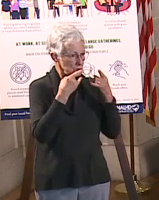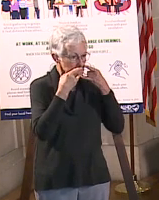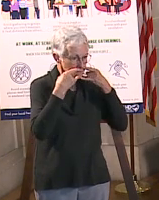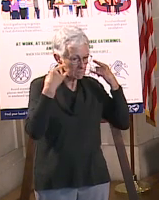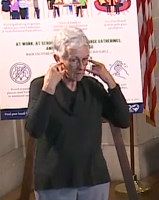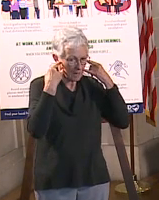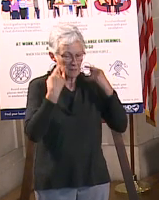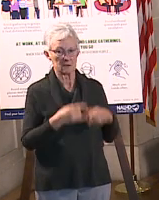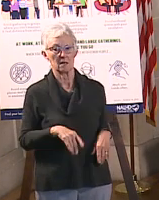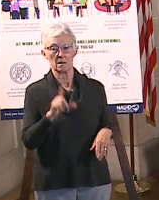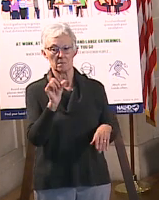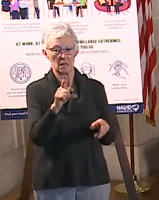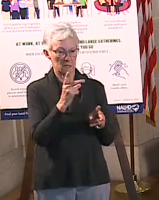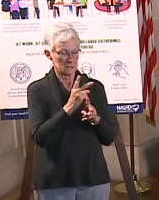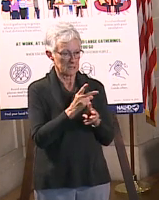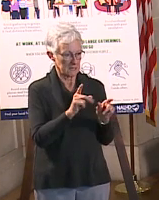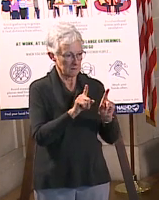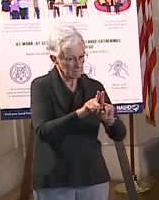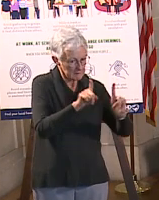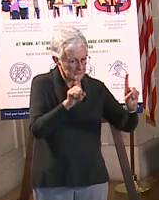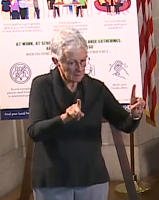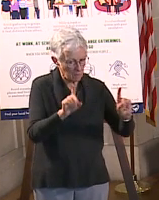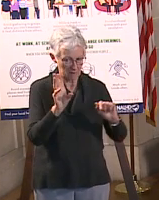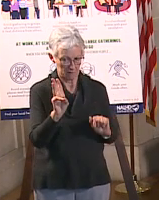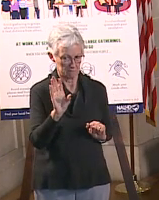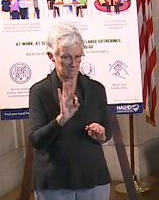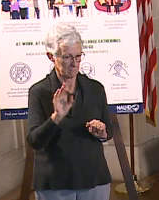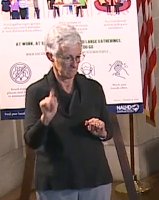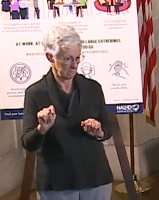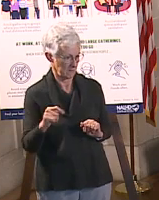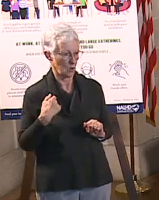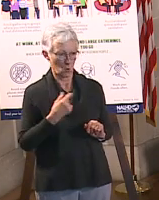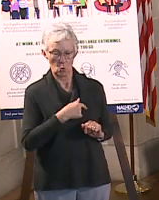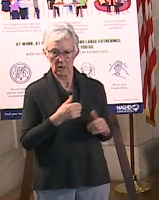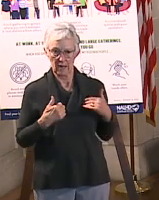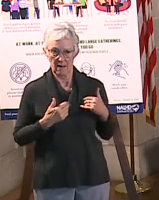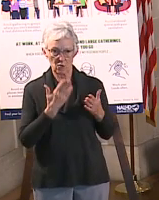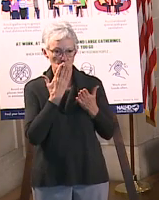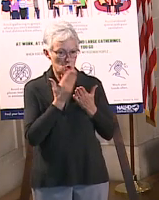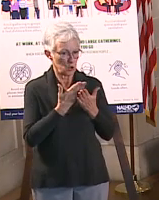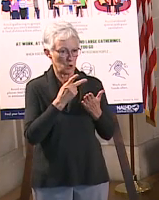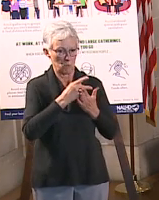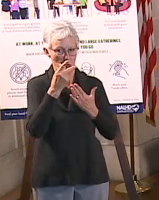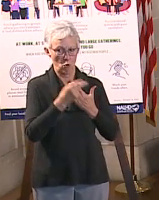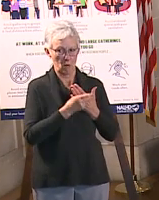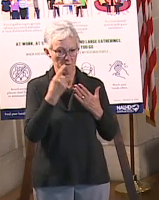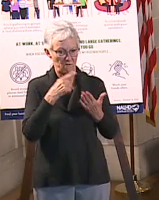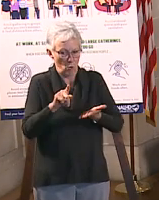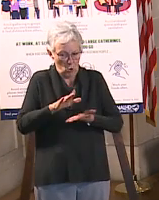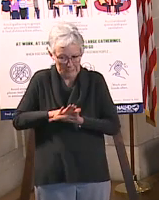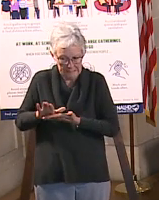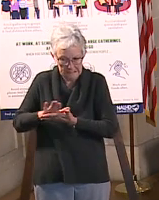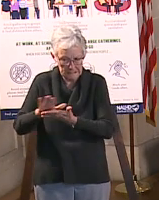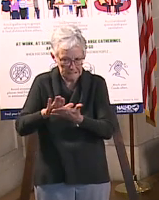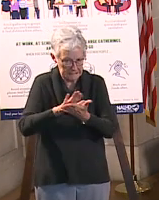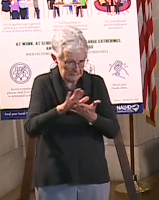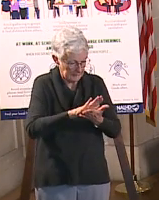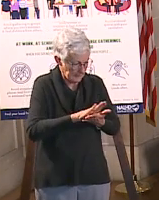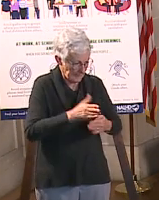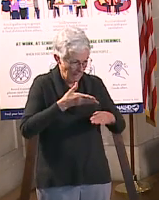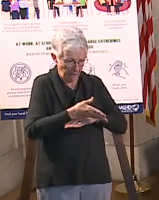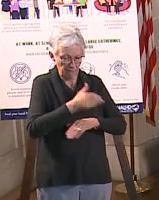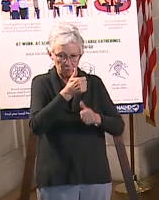maintained, and we have a very aggressive and ongoing program of cleaning and disinfection at each collection